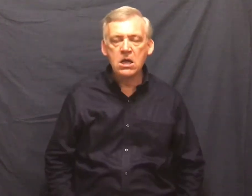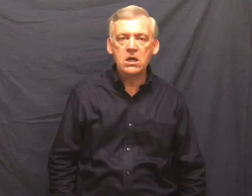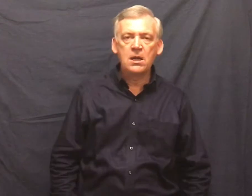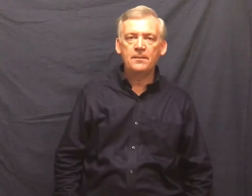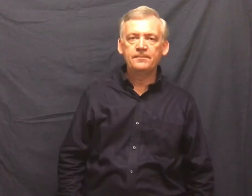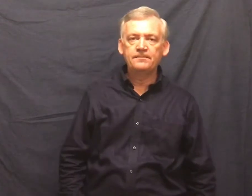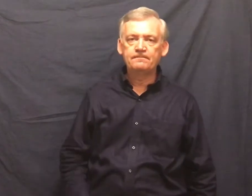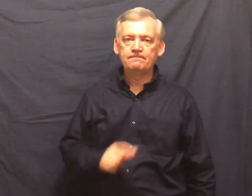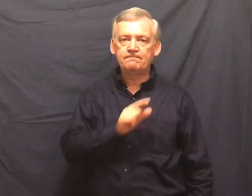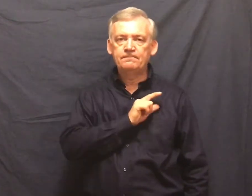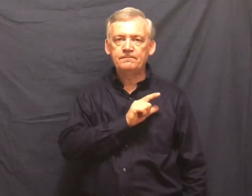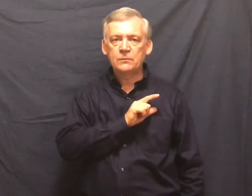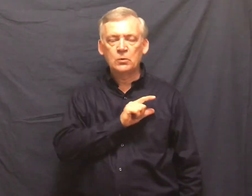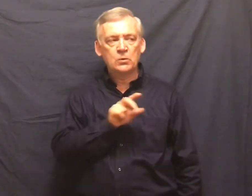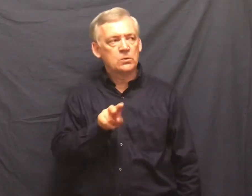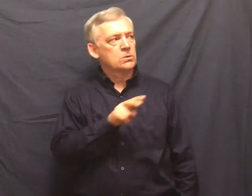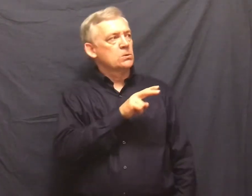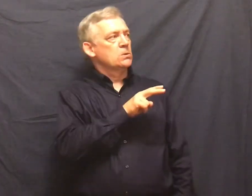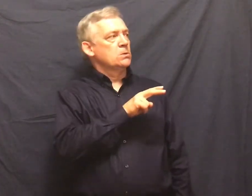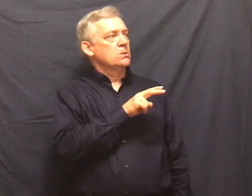George turned and looked toward them.